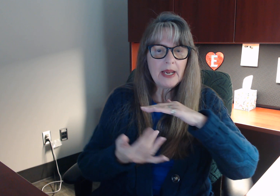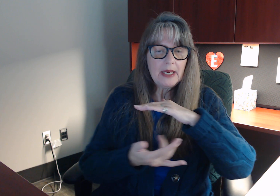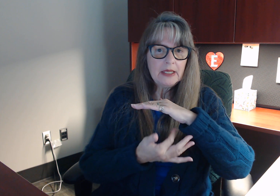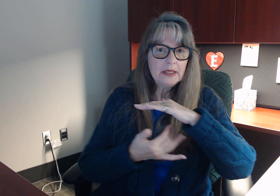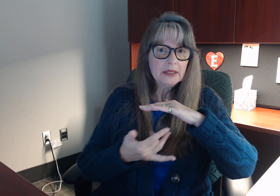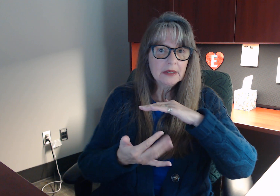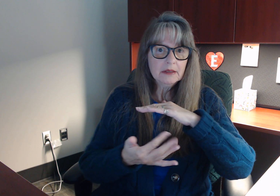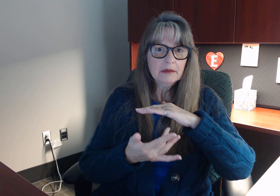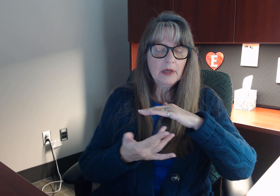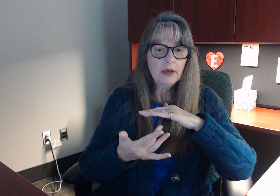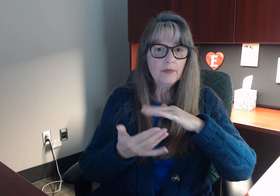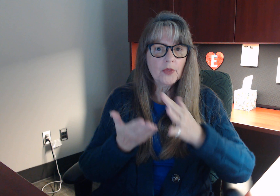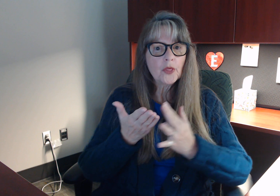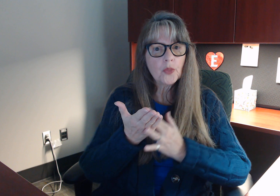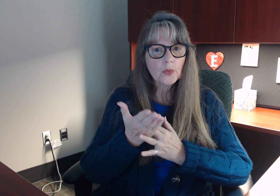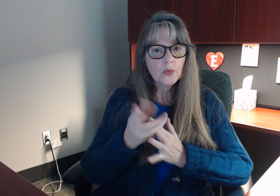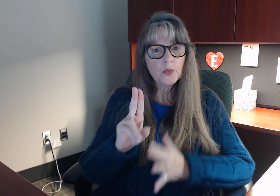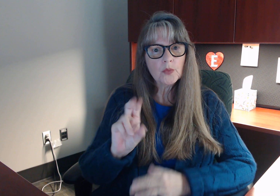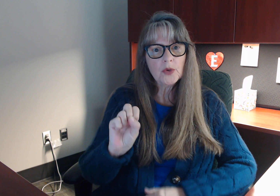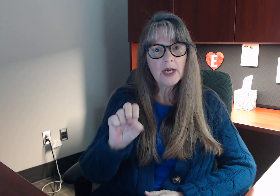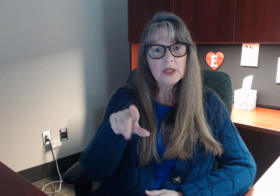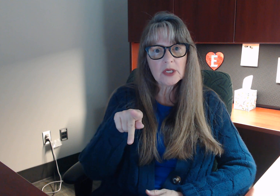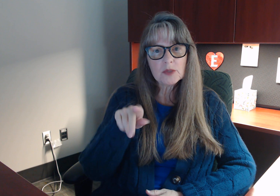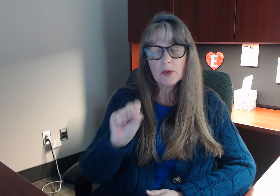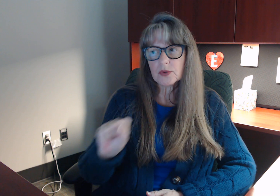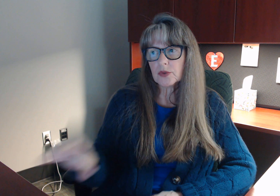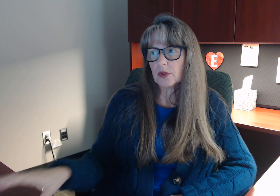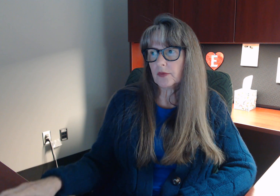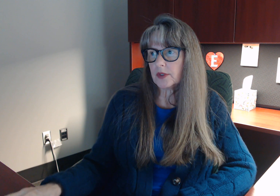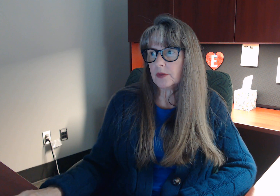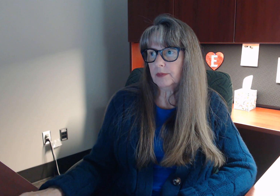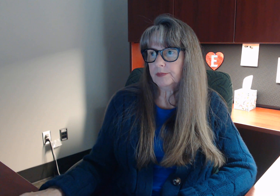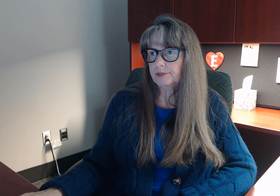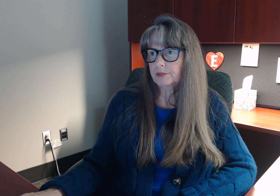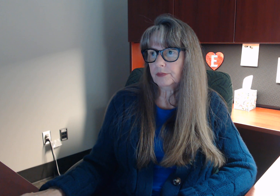cremated through the United States Postal Service.